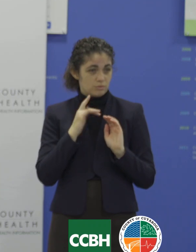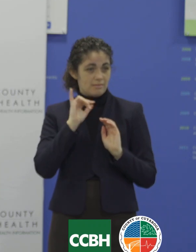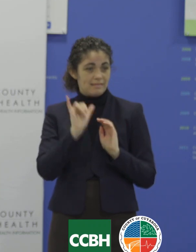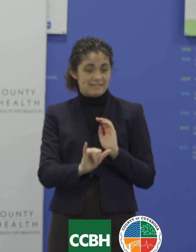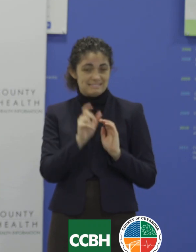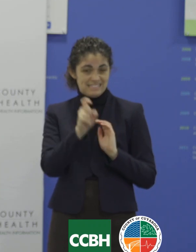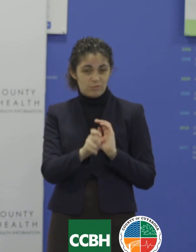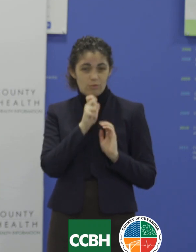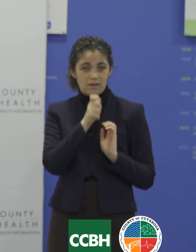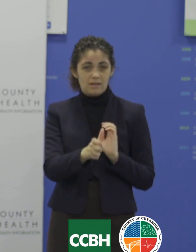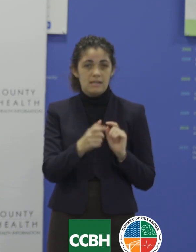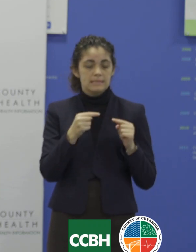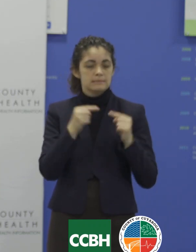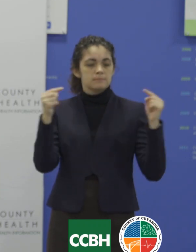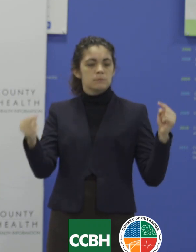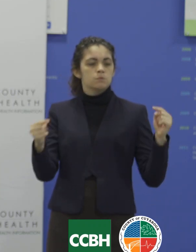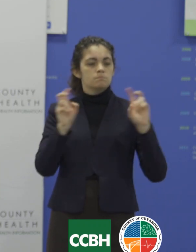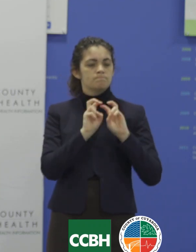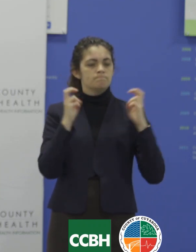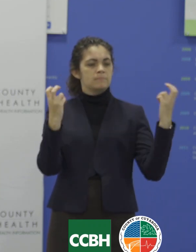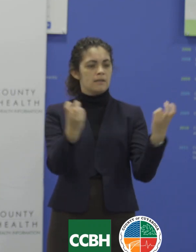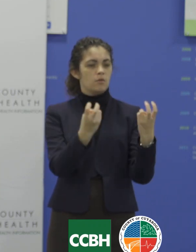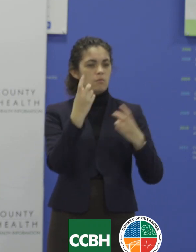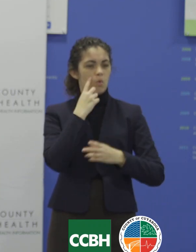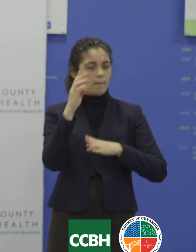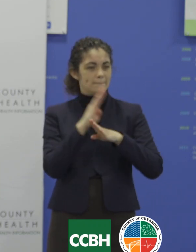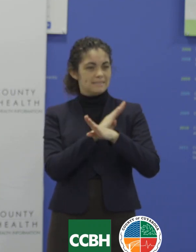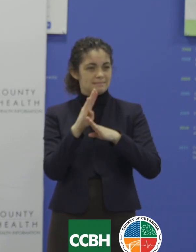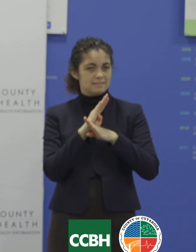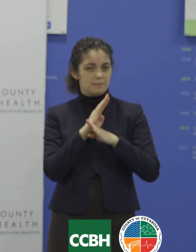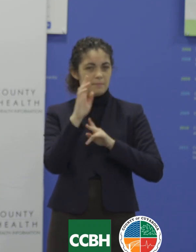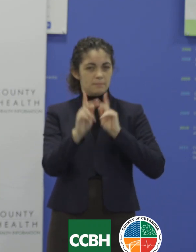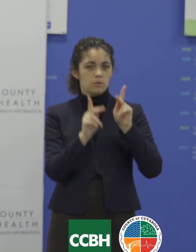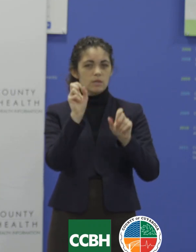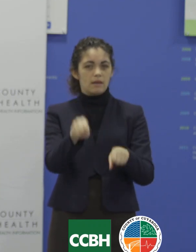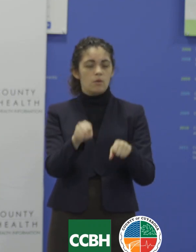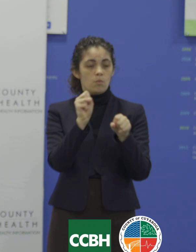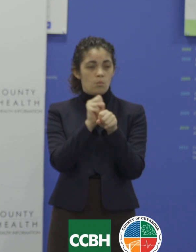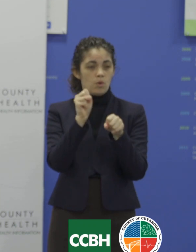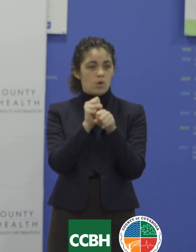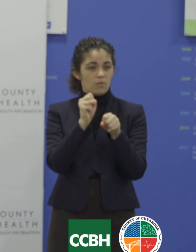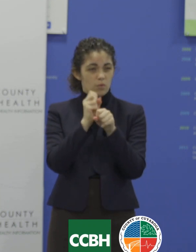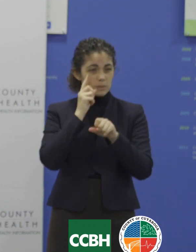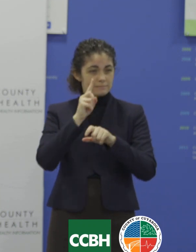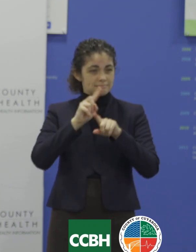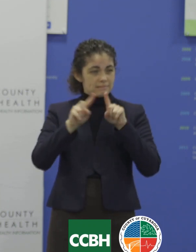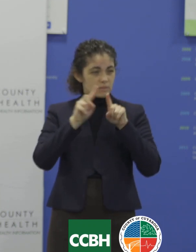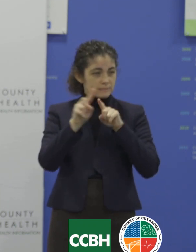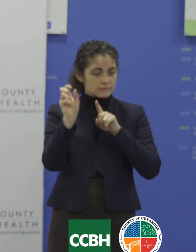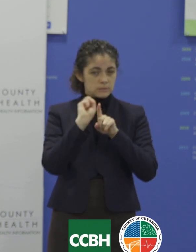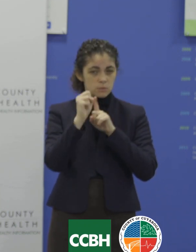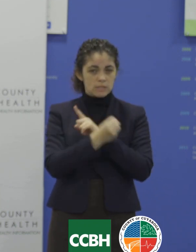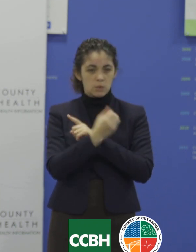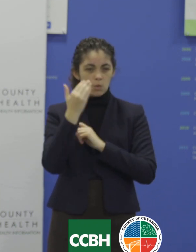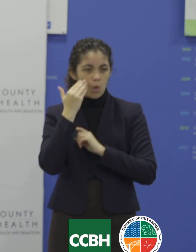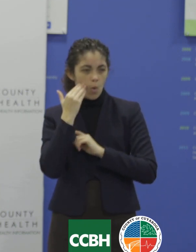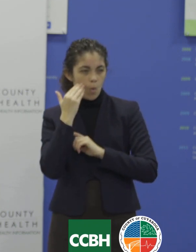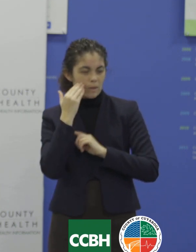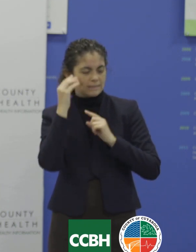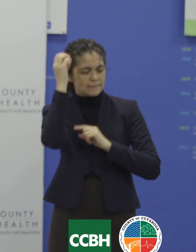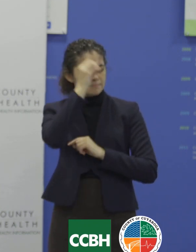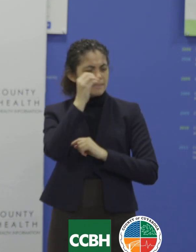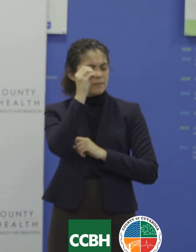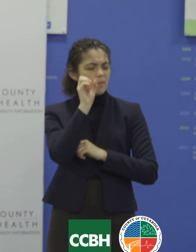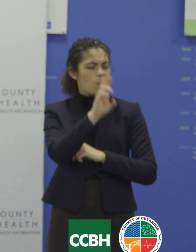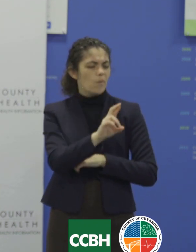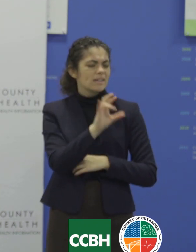established a dispute resolution panel for business operations to work through situations where there may be a difference of opinion or